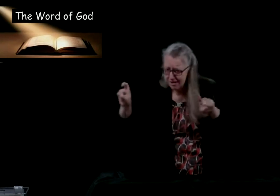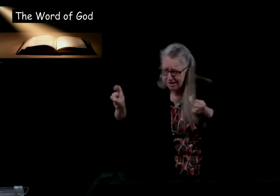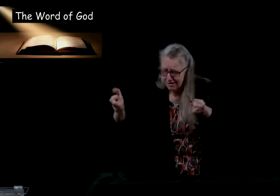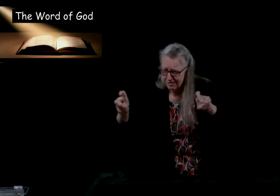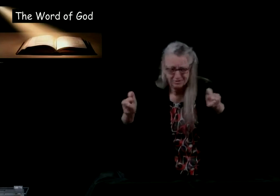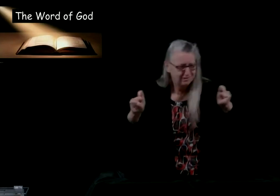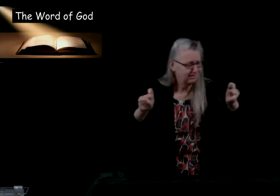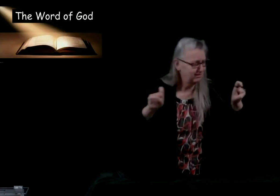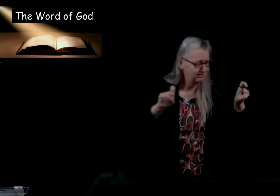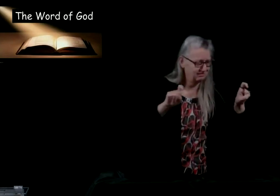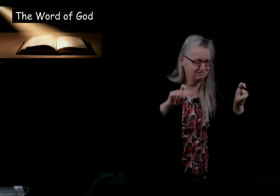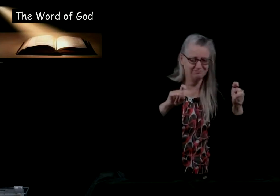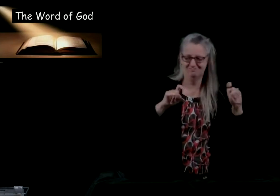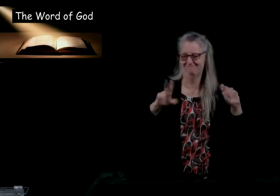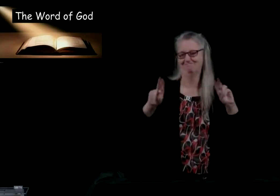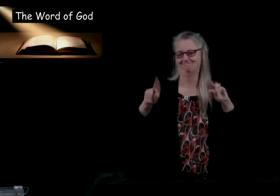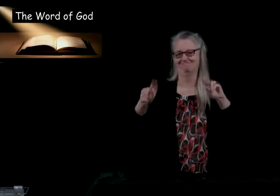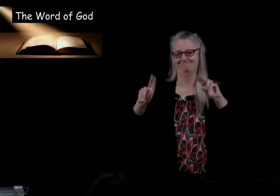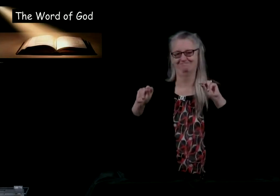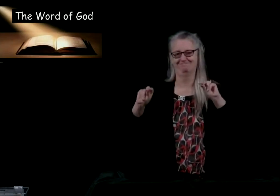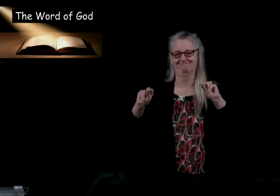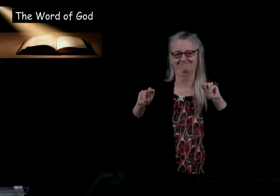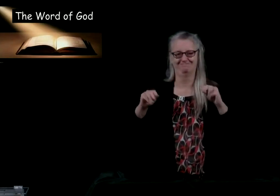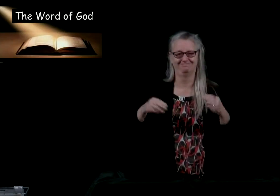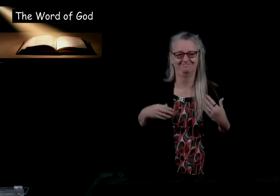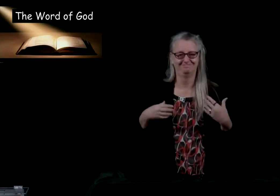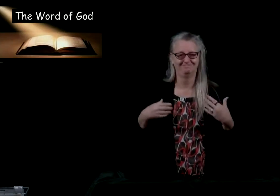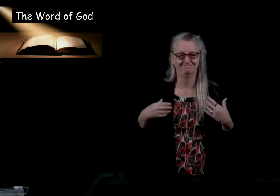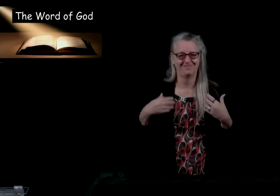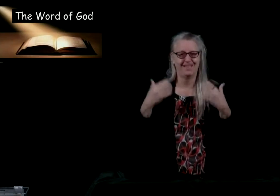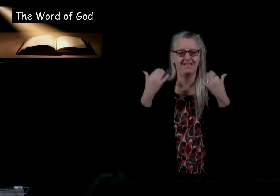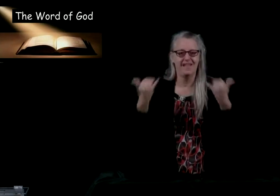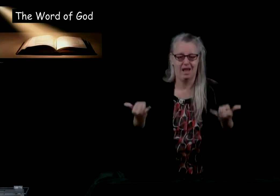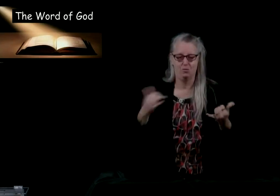noise, the background. How are we going to do this? Nope.